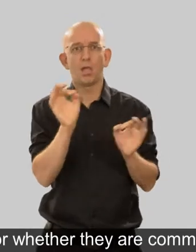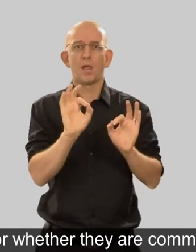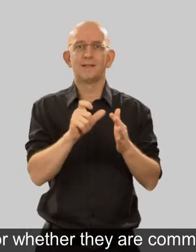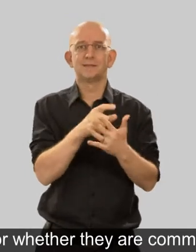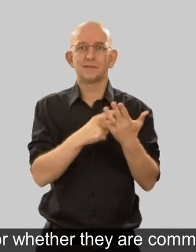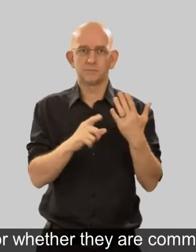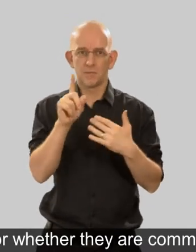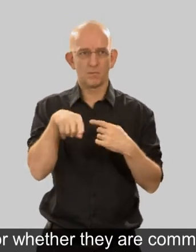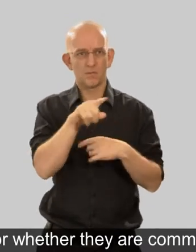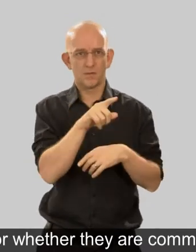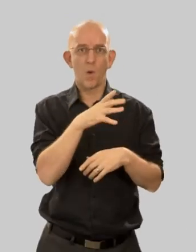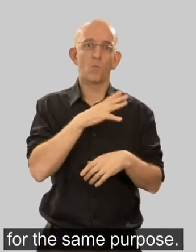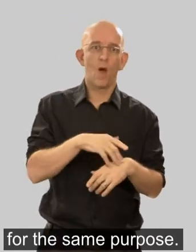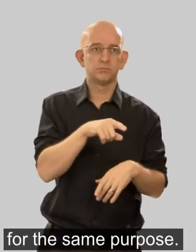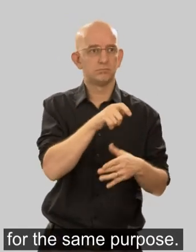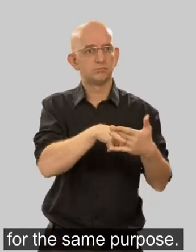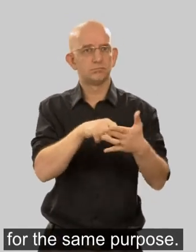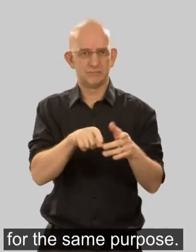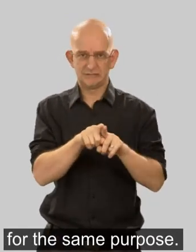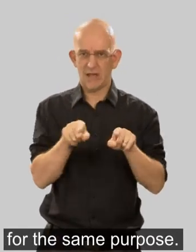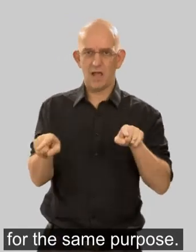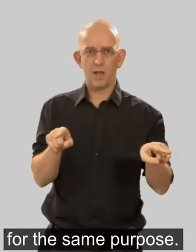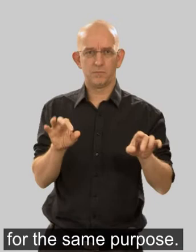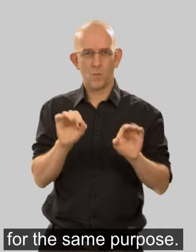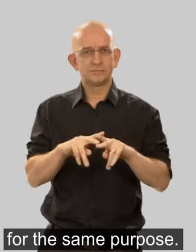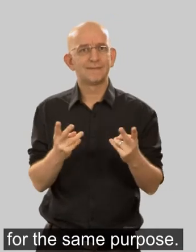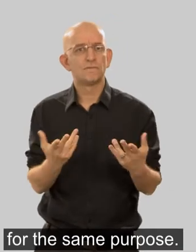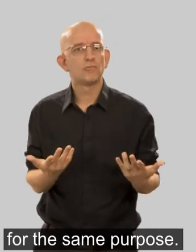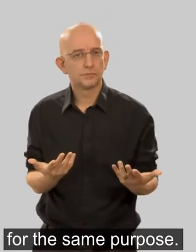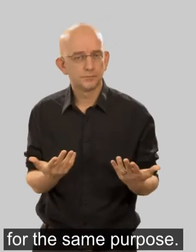and/or whether they are commonly used by non-disabled people for the same purpose.